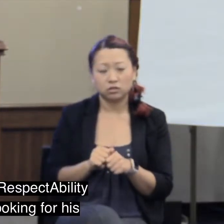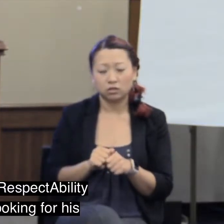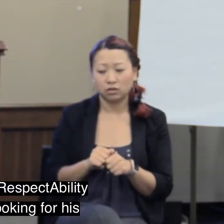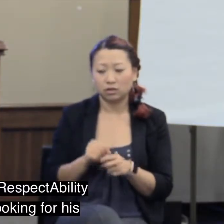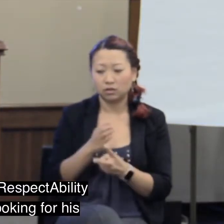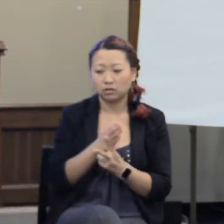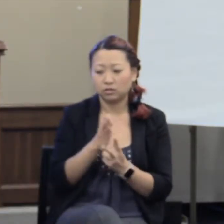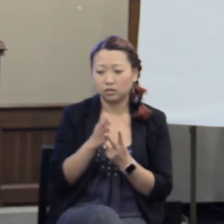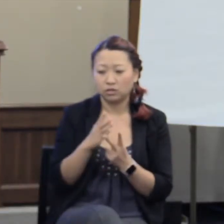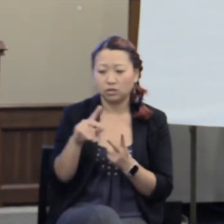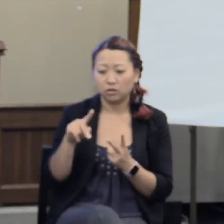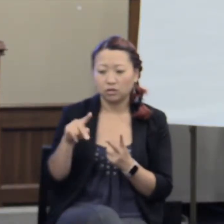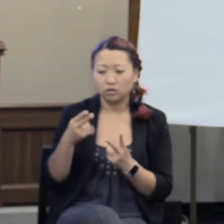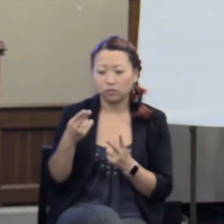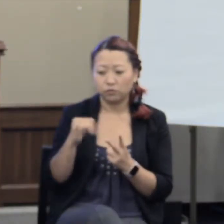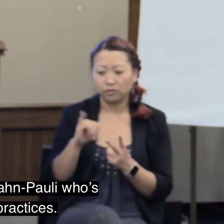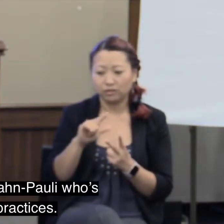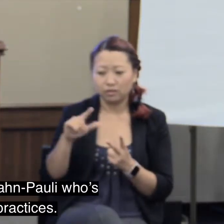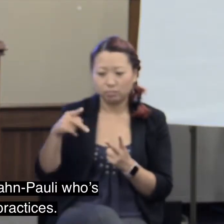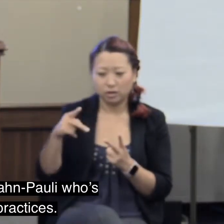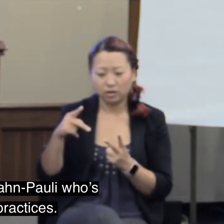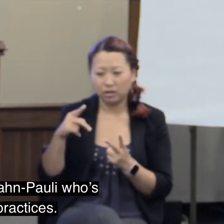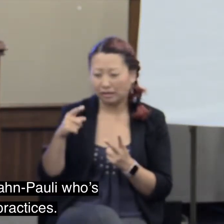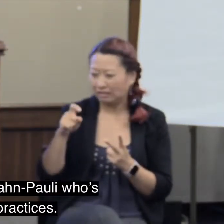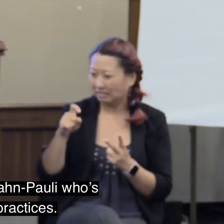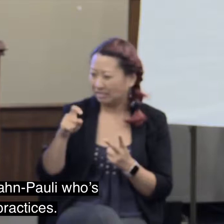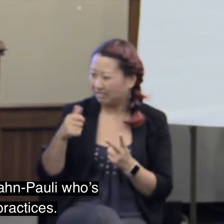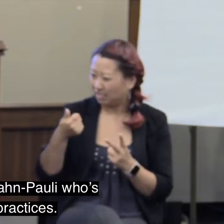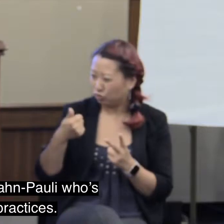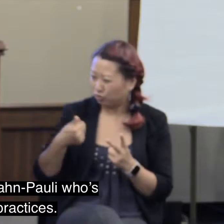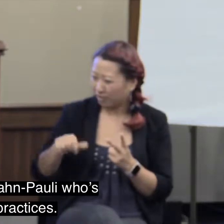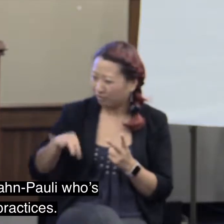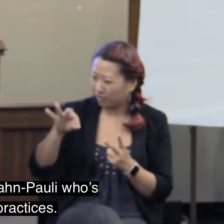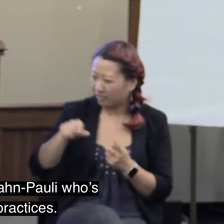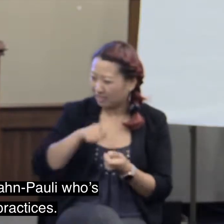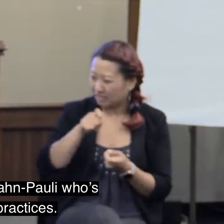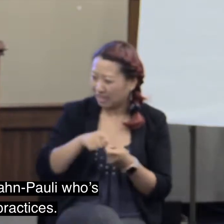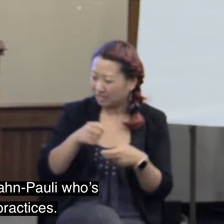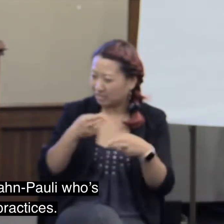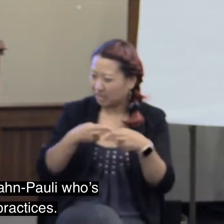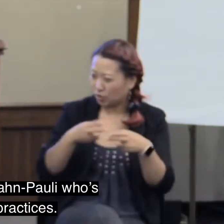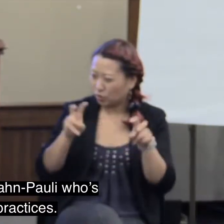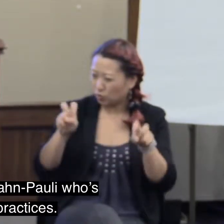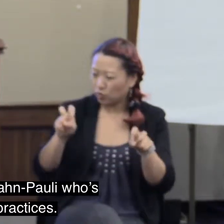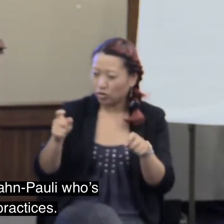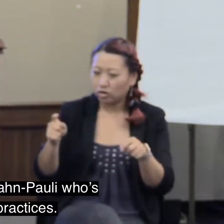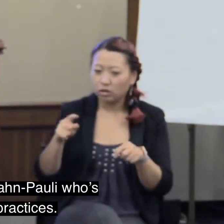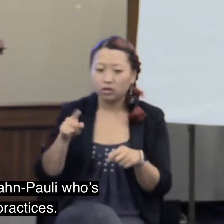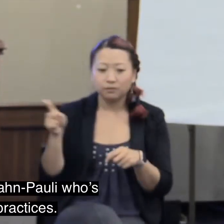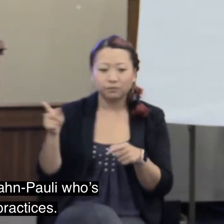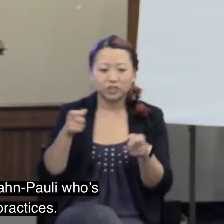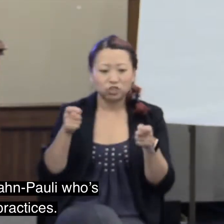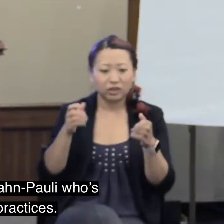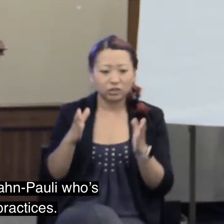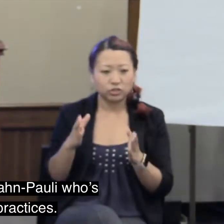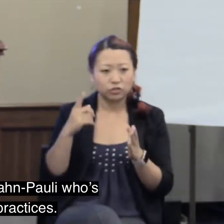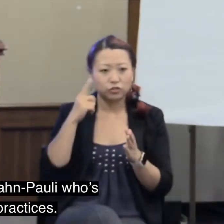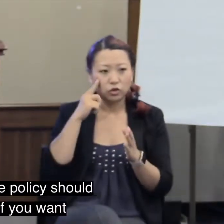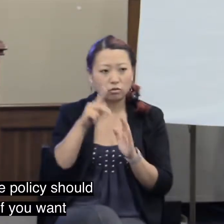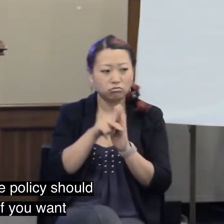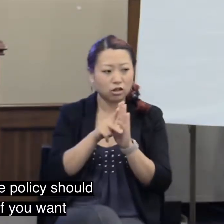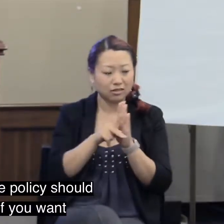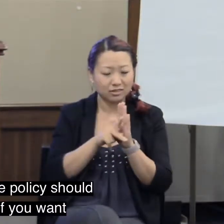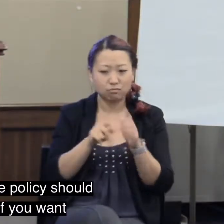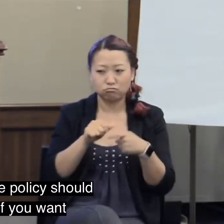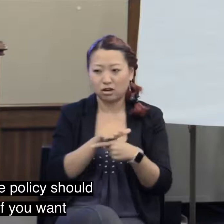Philip, I'm looking for his exact title, it's on here somewhere. Philip Pauli, who's the Director of Policy and